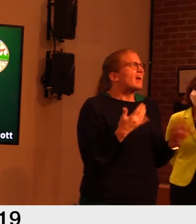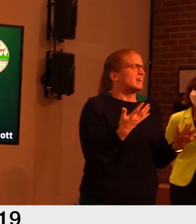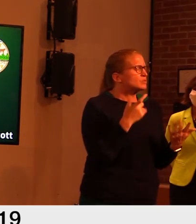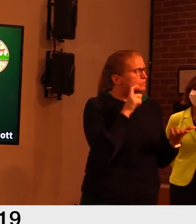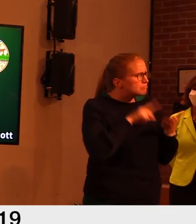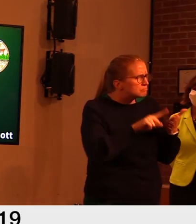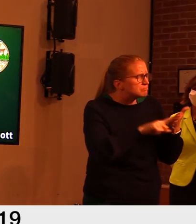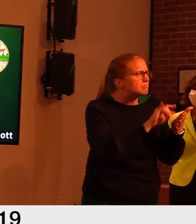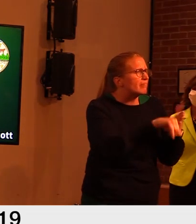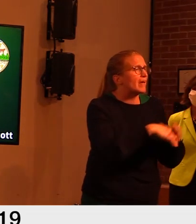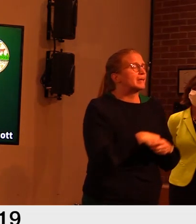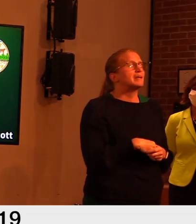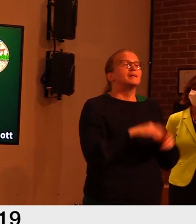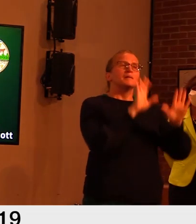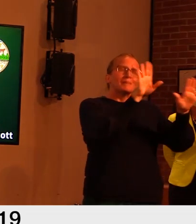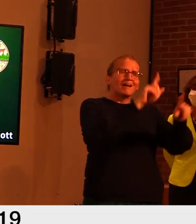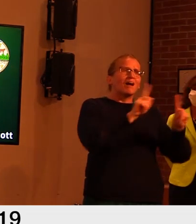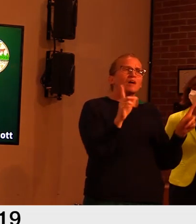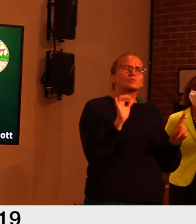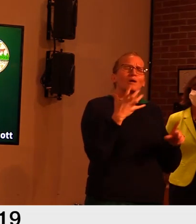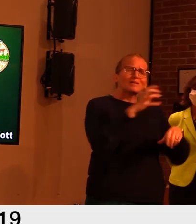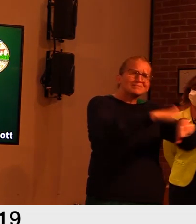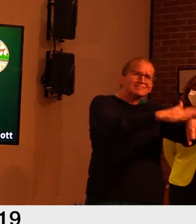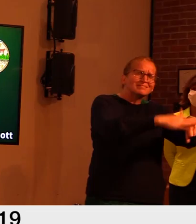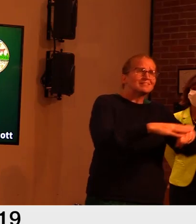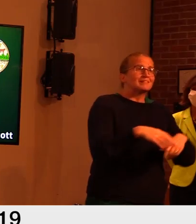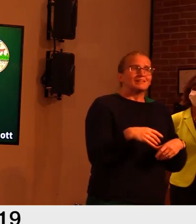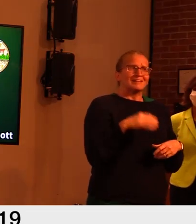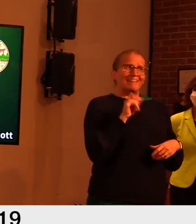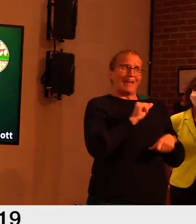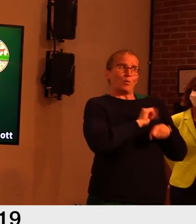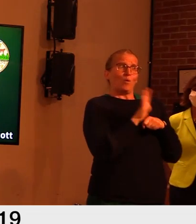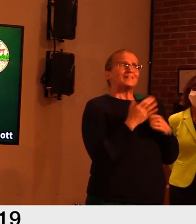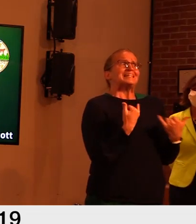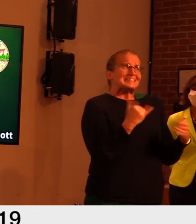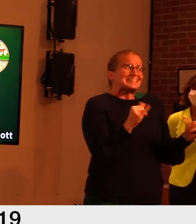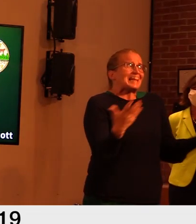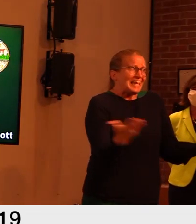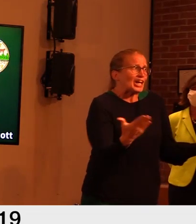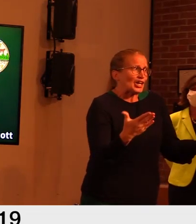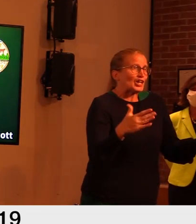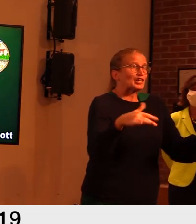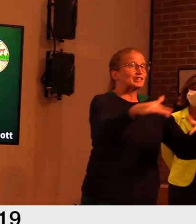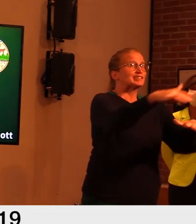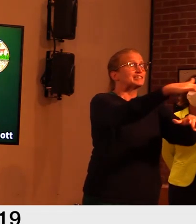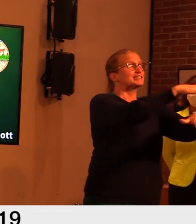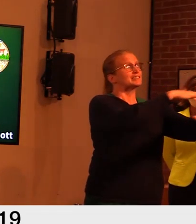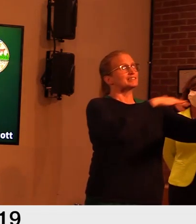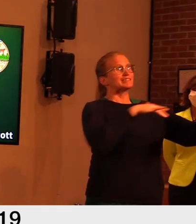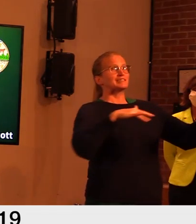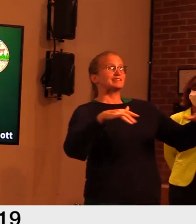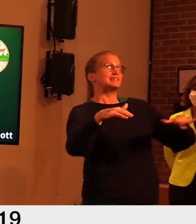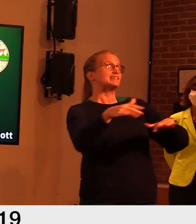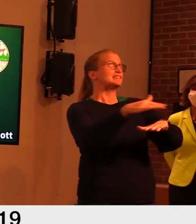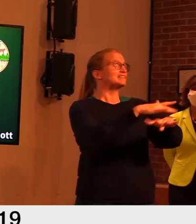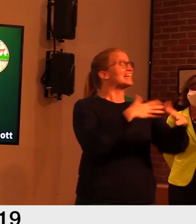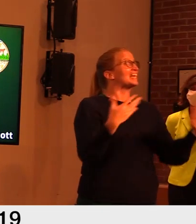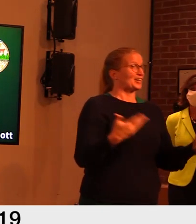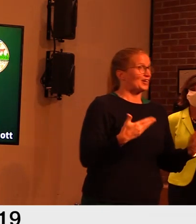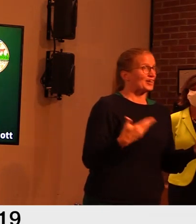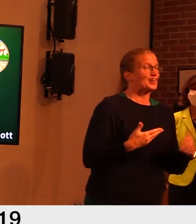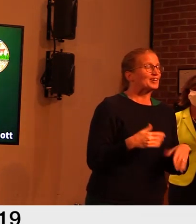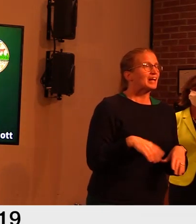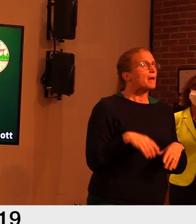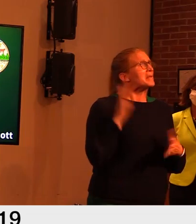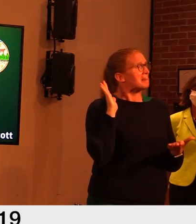so forth and how it relates to race. And so that's going to be something they're looking at. As well, I want to back up again. I just